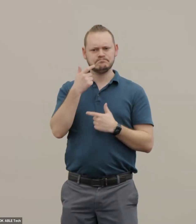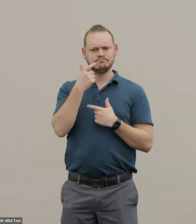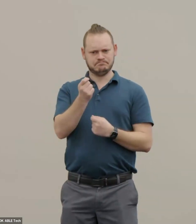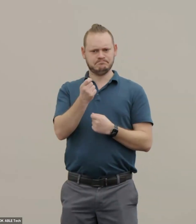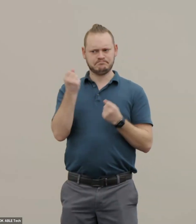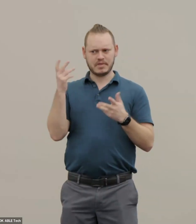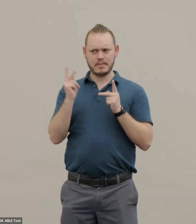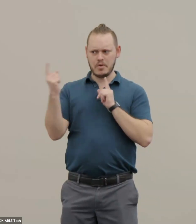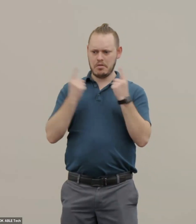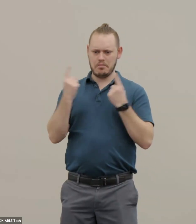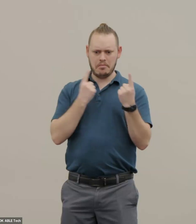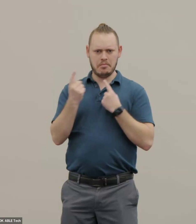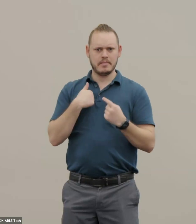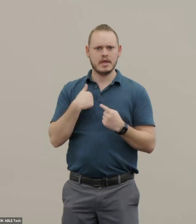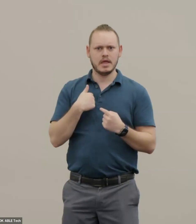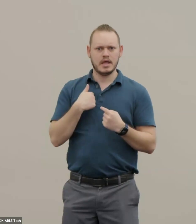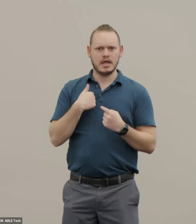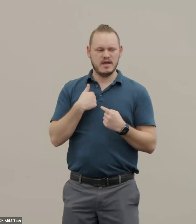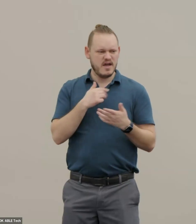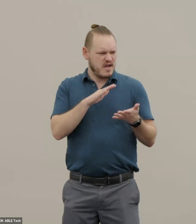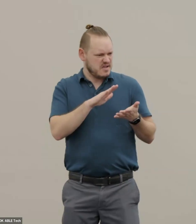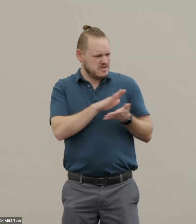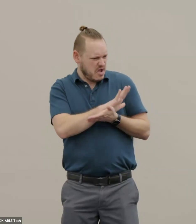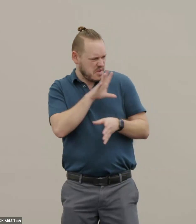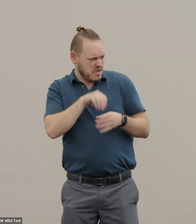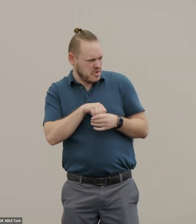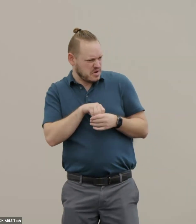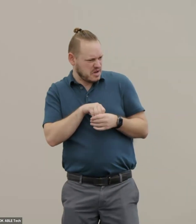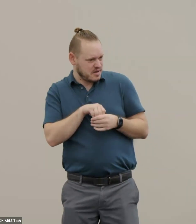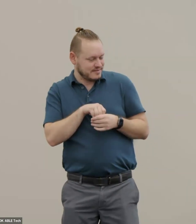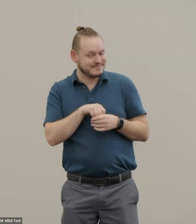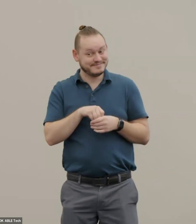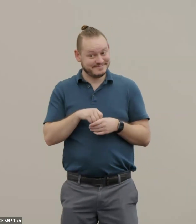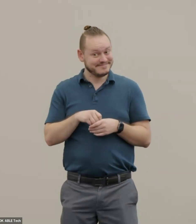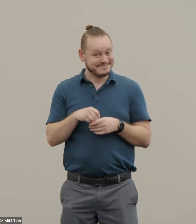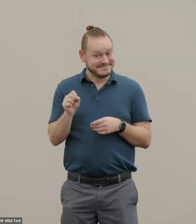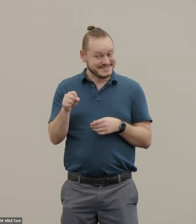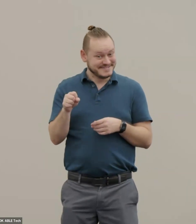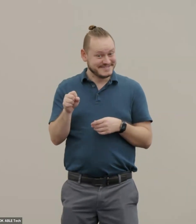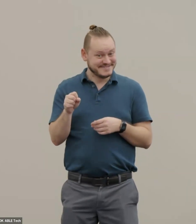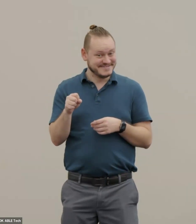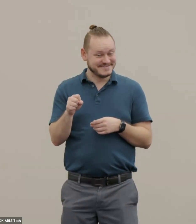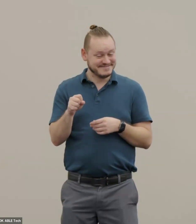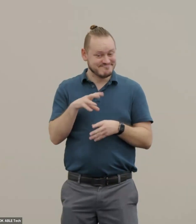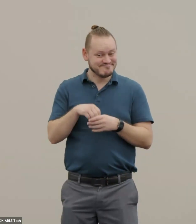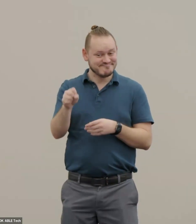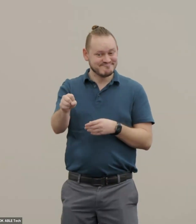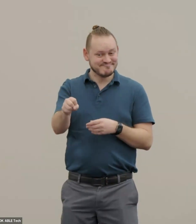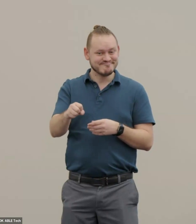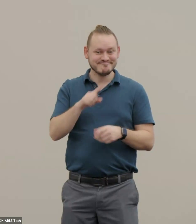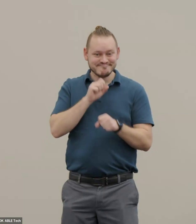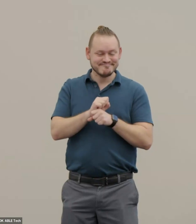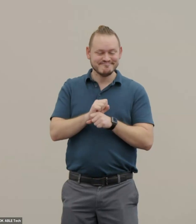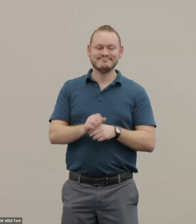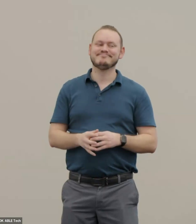have come up to me and they're like, are documents included in that? And I'm like, yeah, they are. they certainly